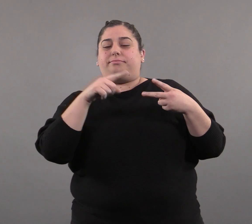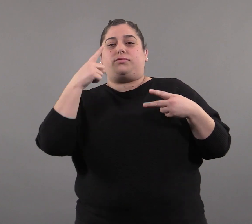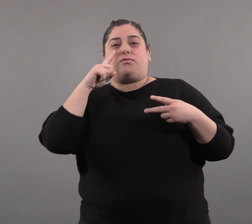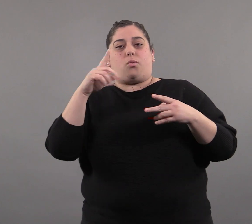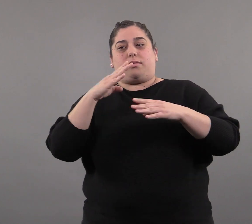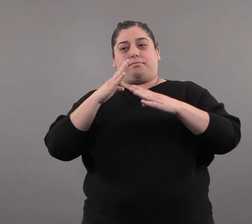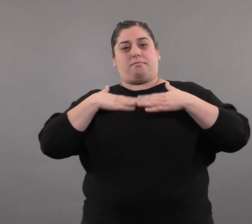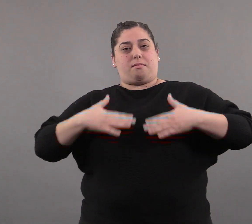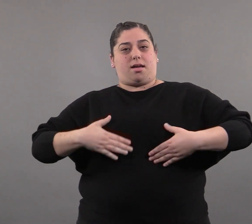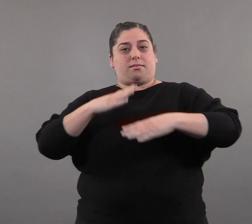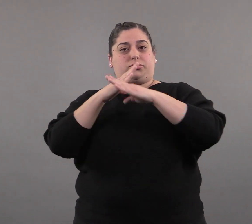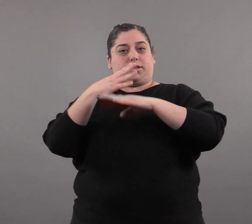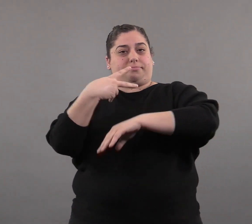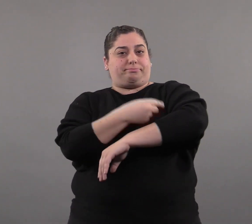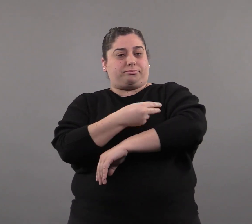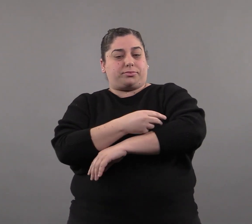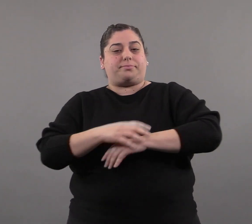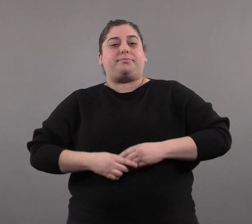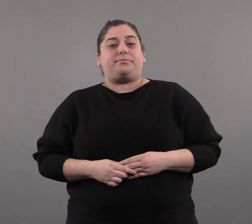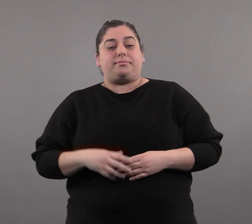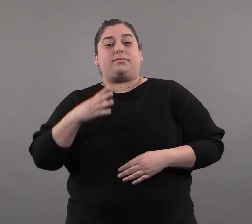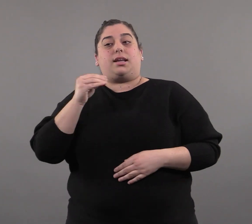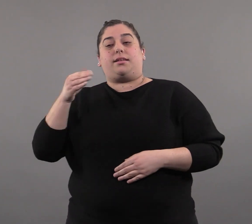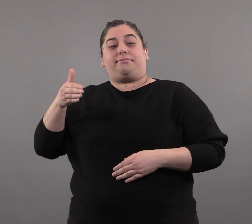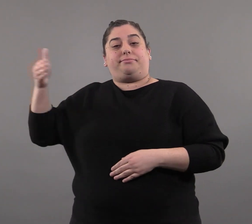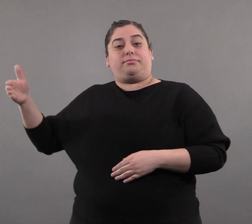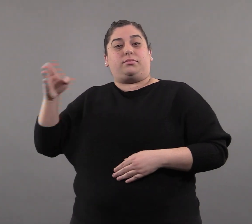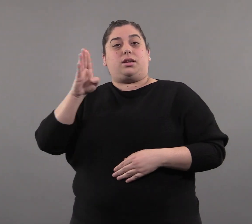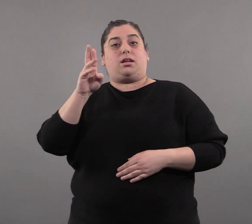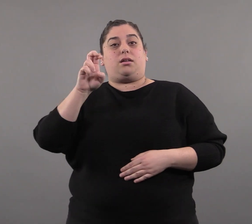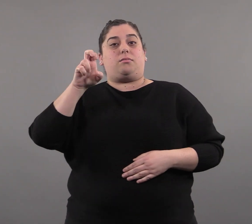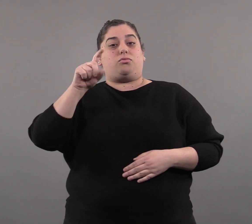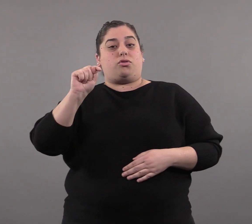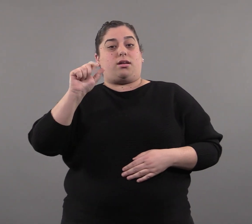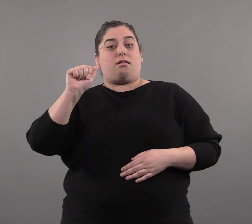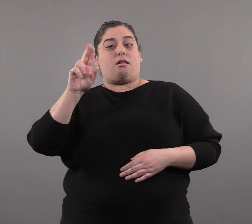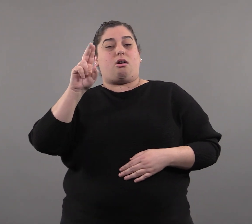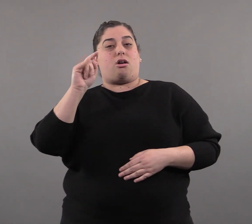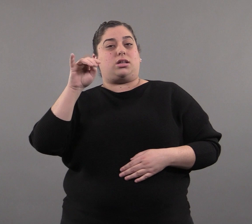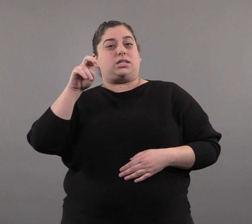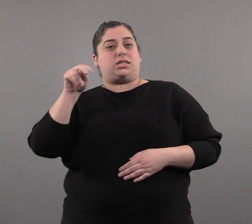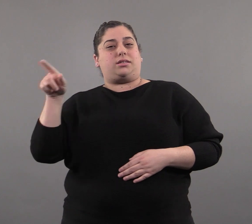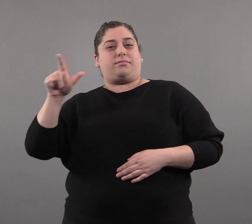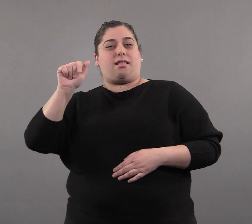be available to answer some of your questions. Dr. Wooten.